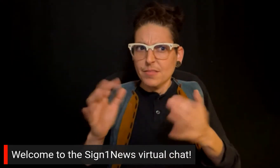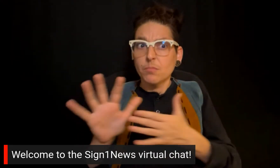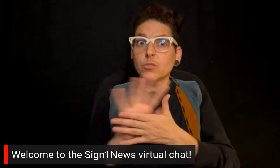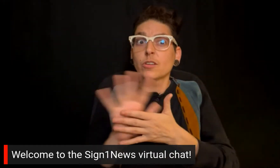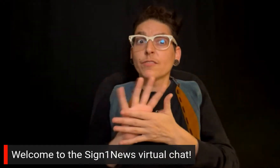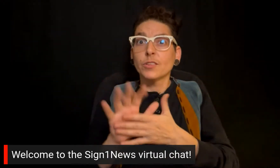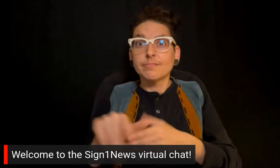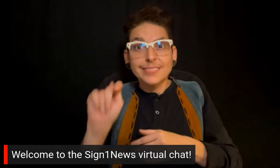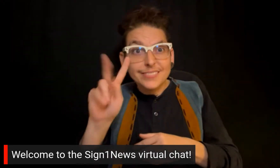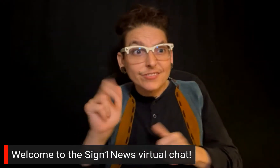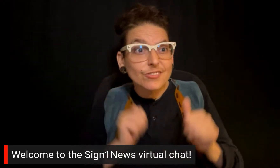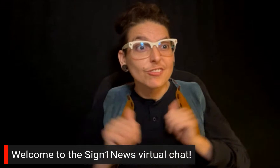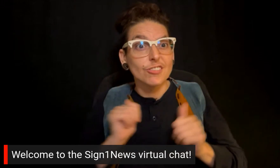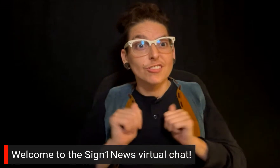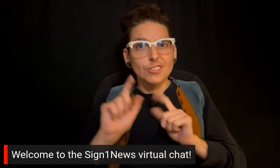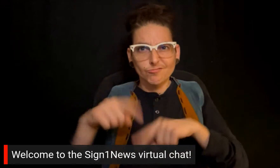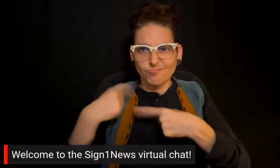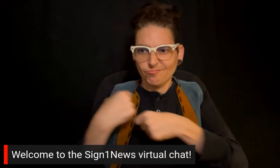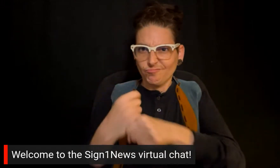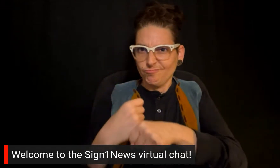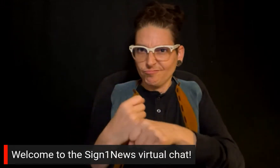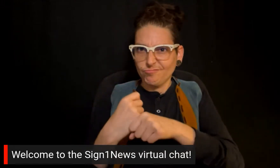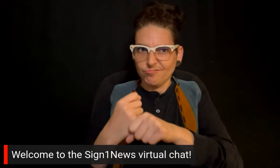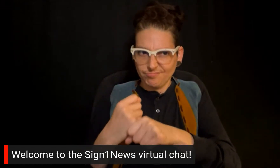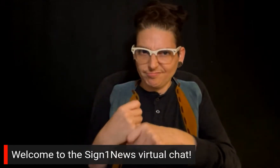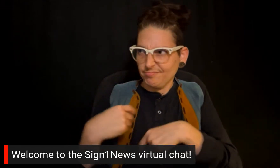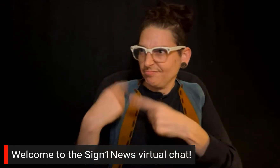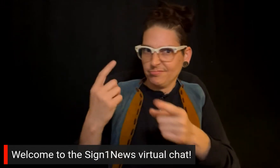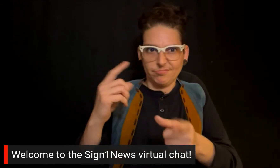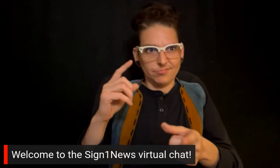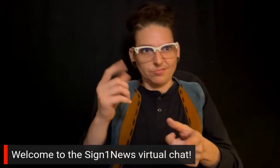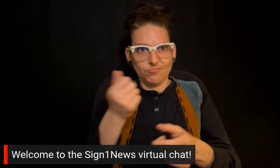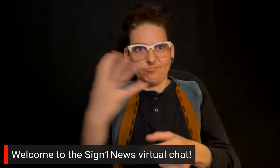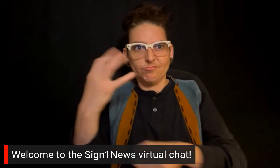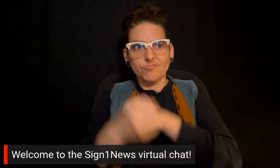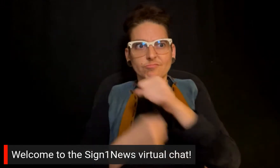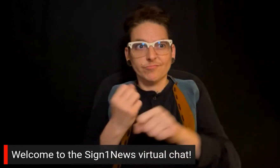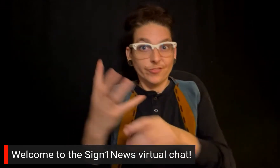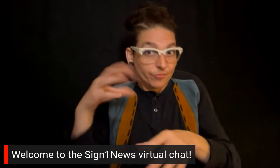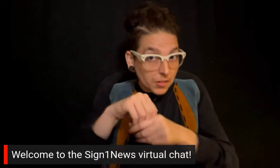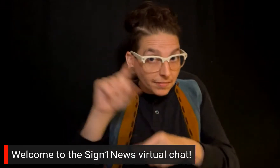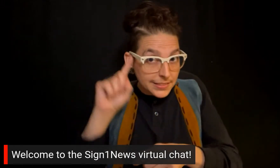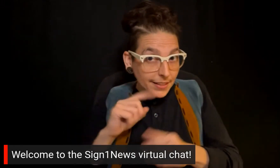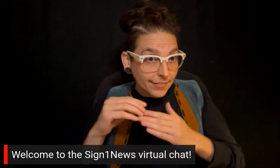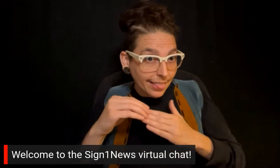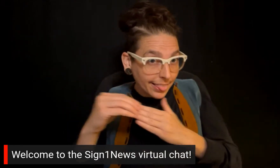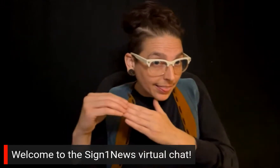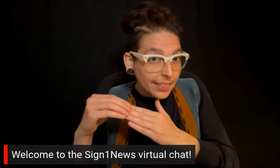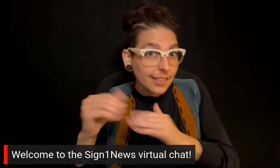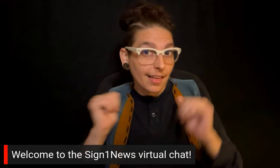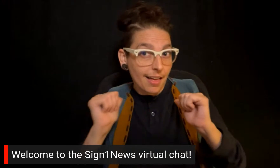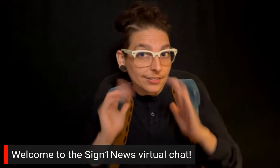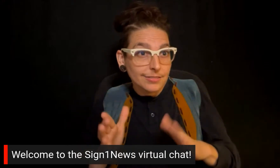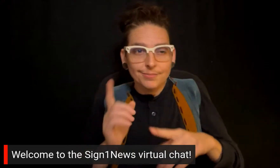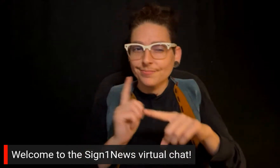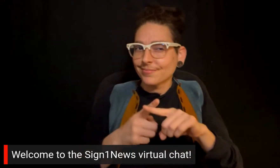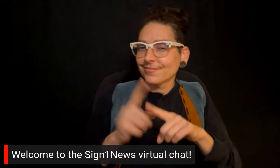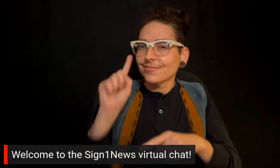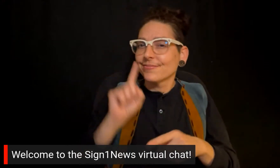Have you noticed how many deaf movies and television shows have been made in the past couple of years with